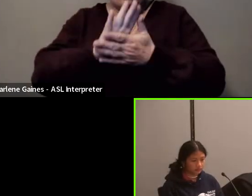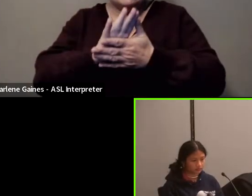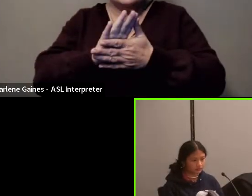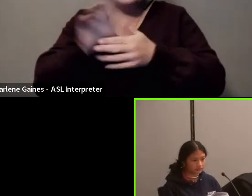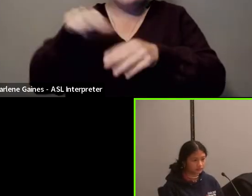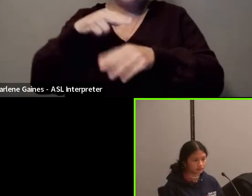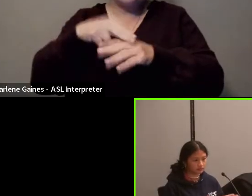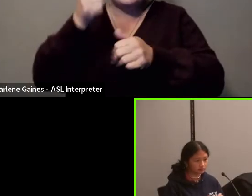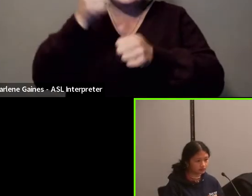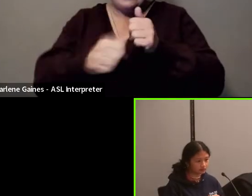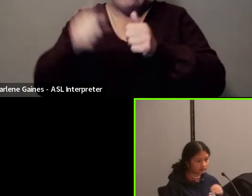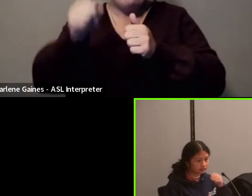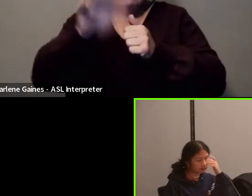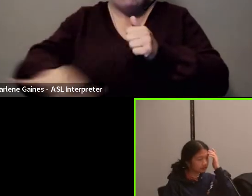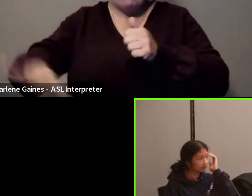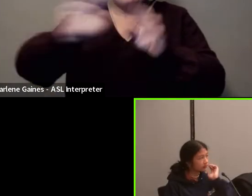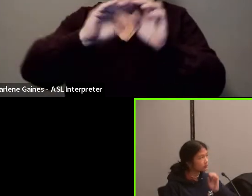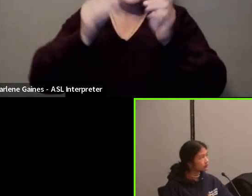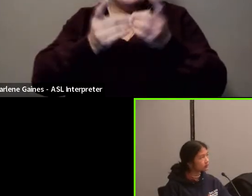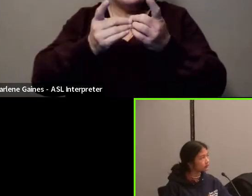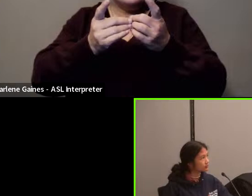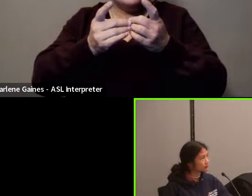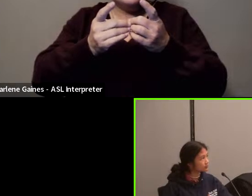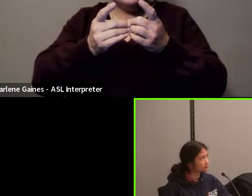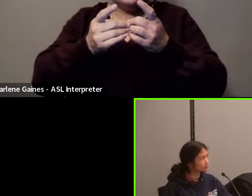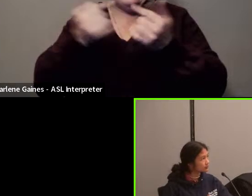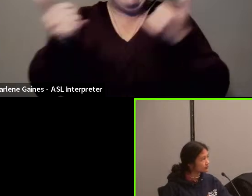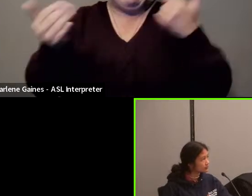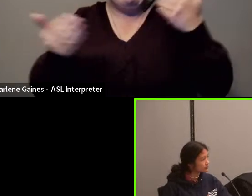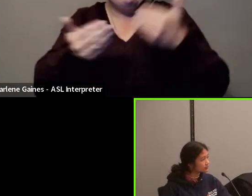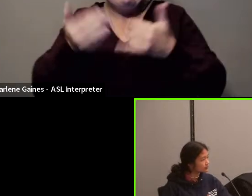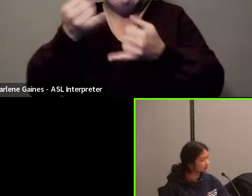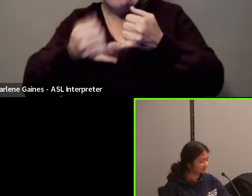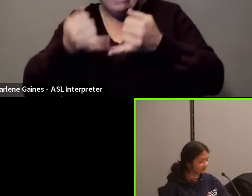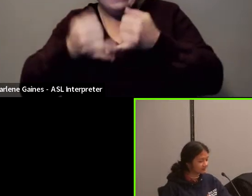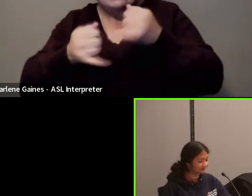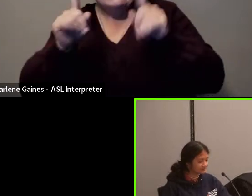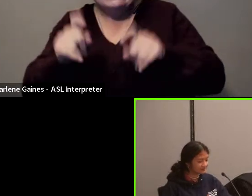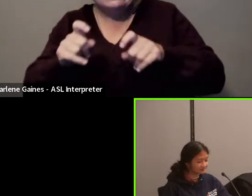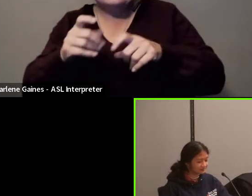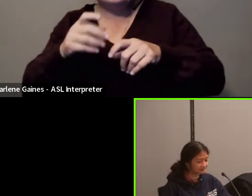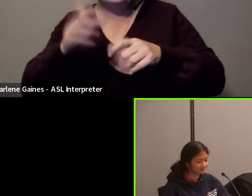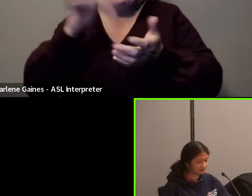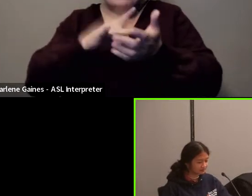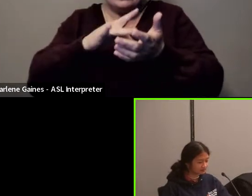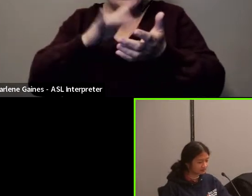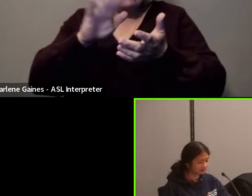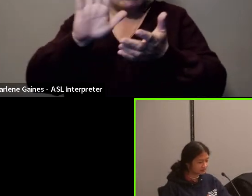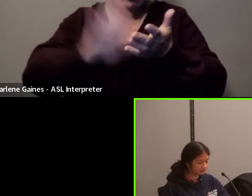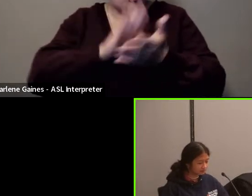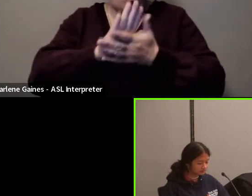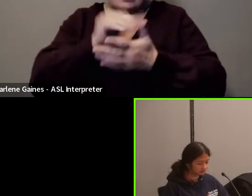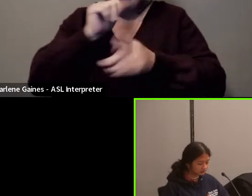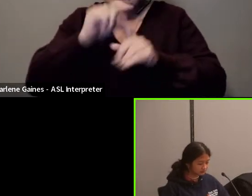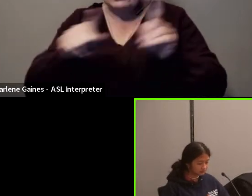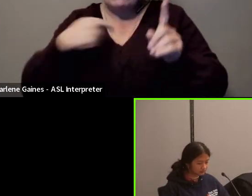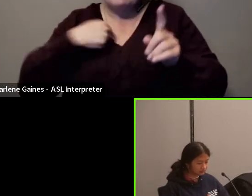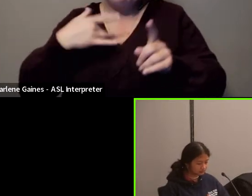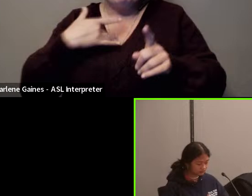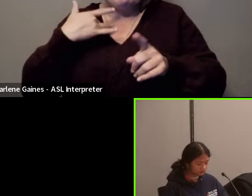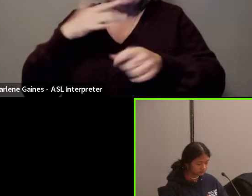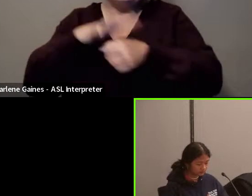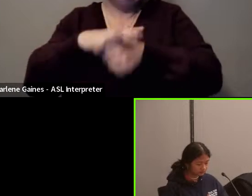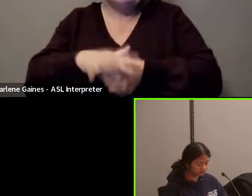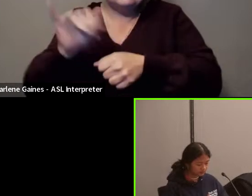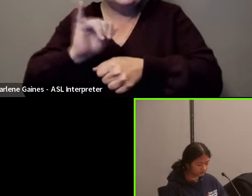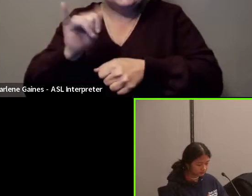course, everyone across the district is cruising into finals, and Middle College is not different. We're definitely feeling the strain